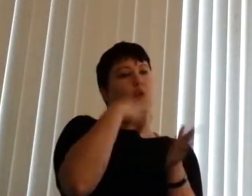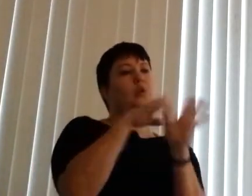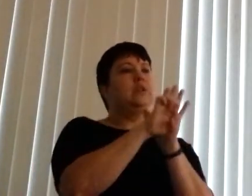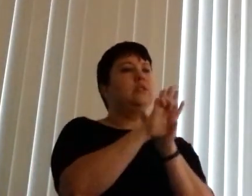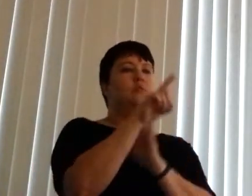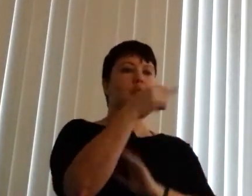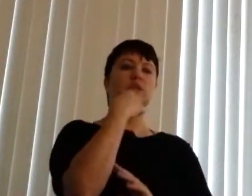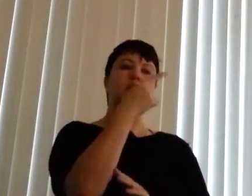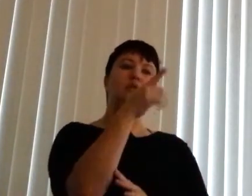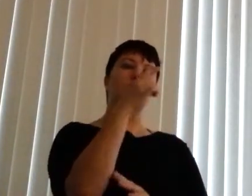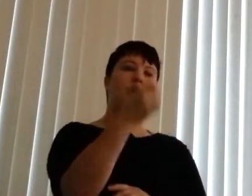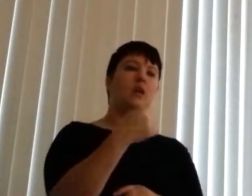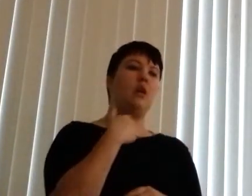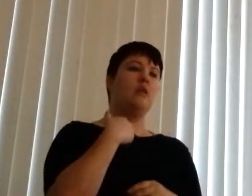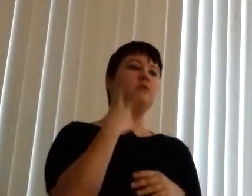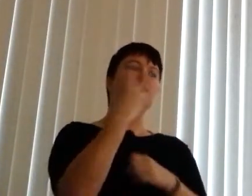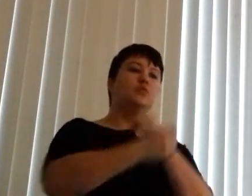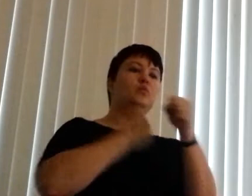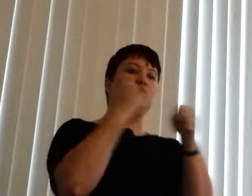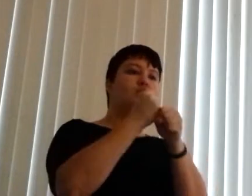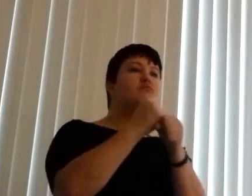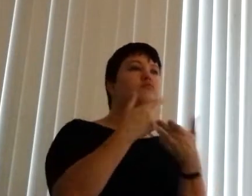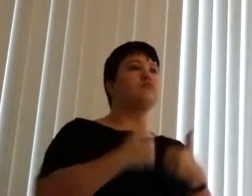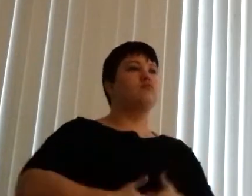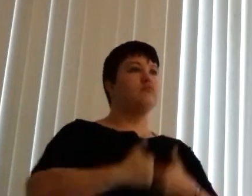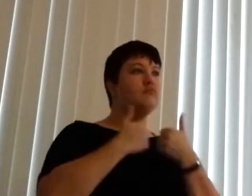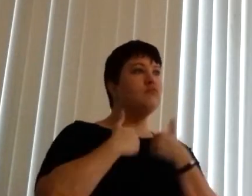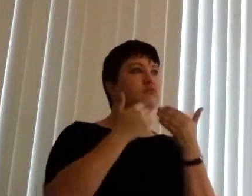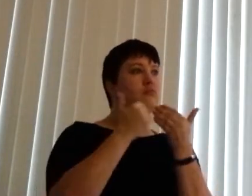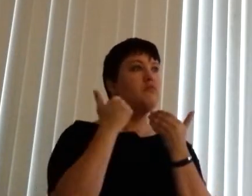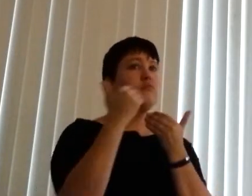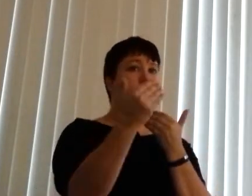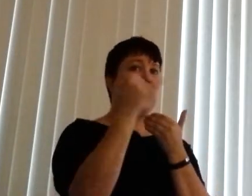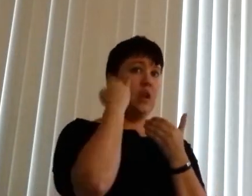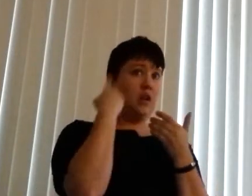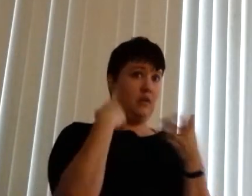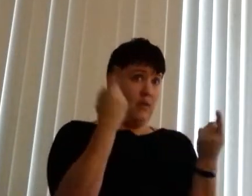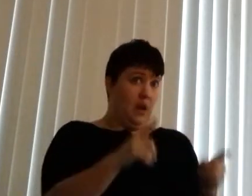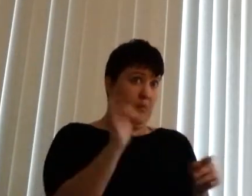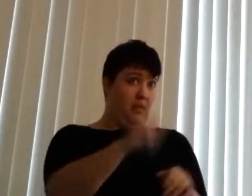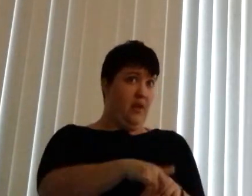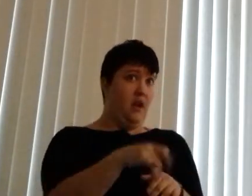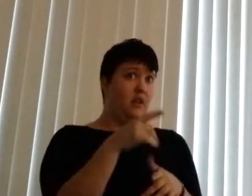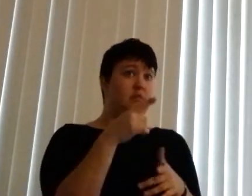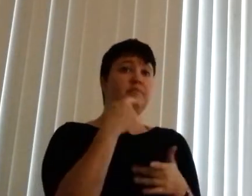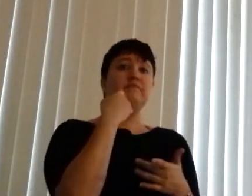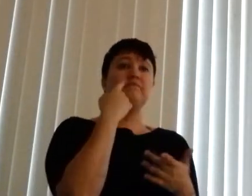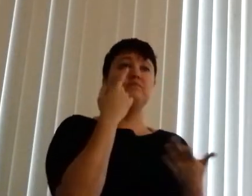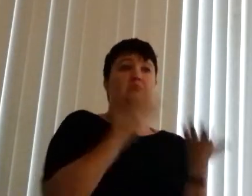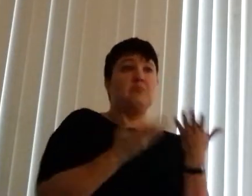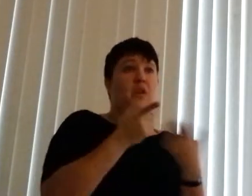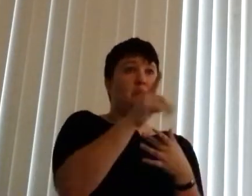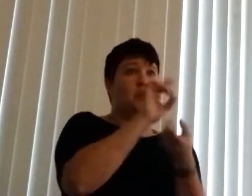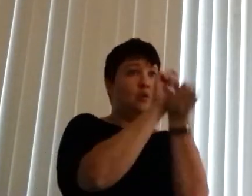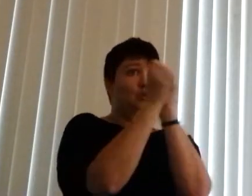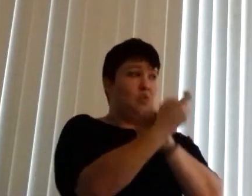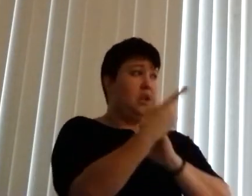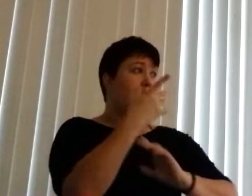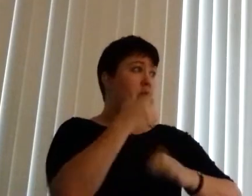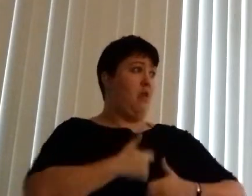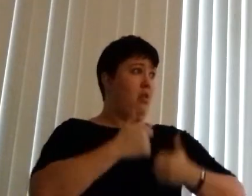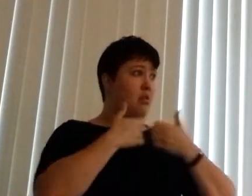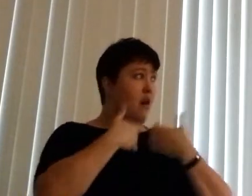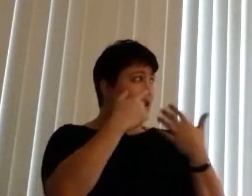Wouldn't you perhaps change your life? Maybe you visit Machu Picchu,